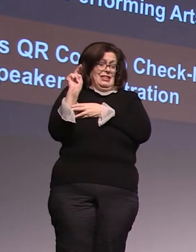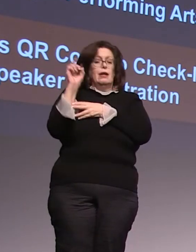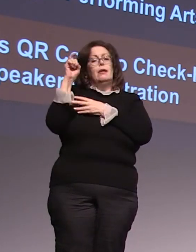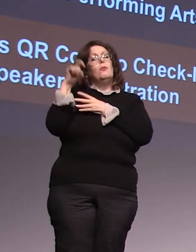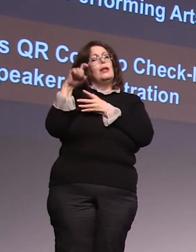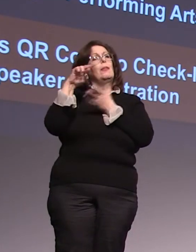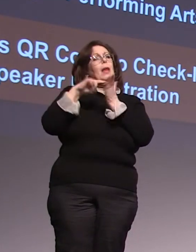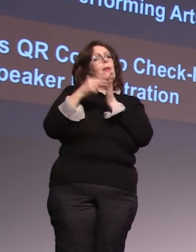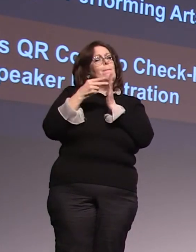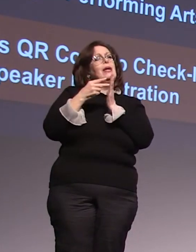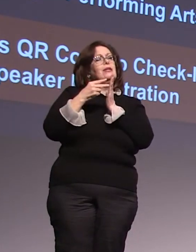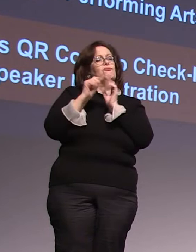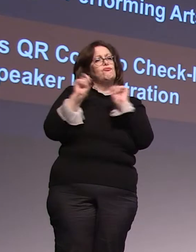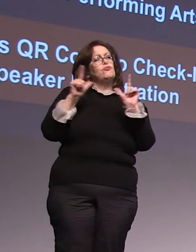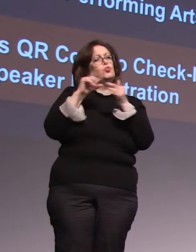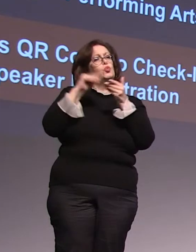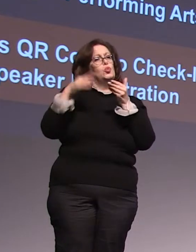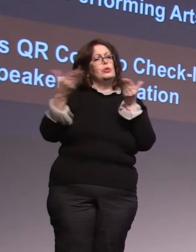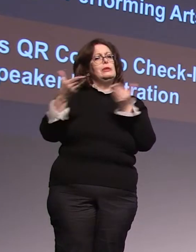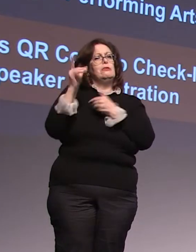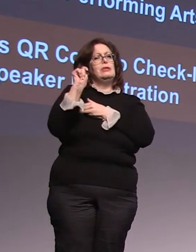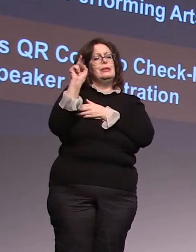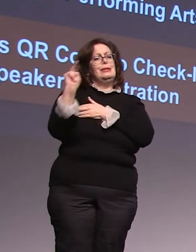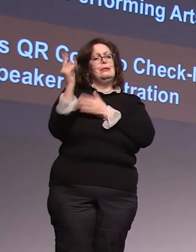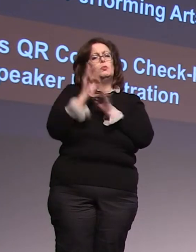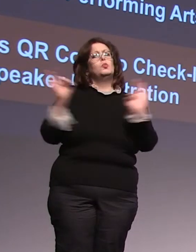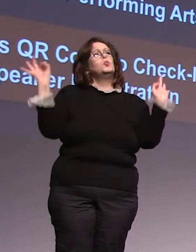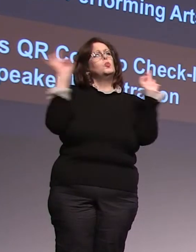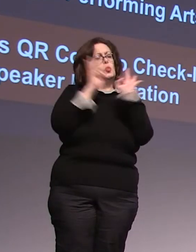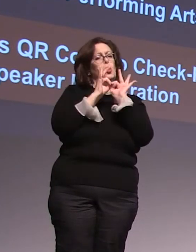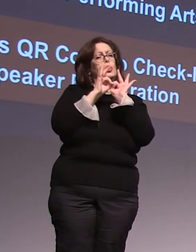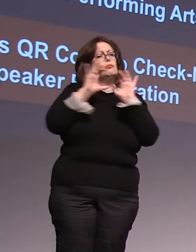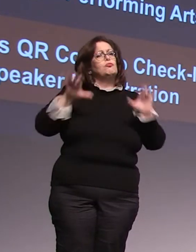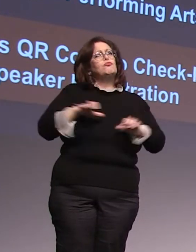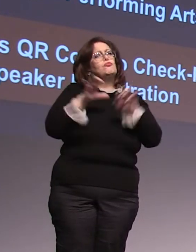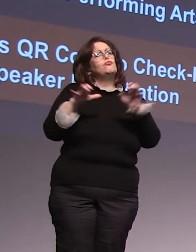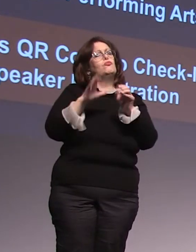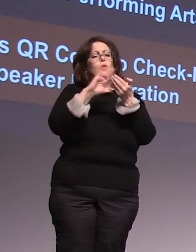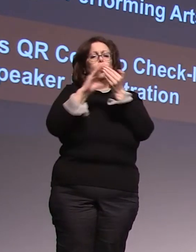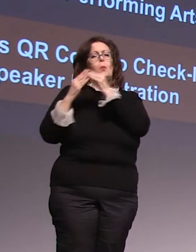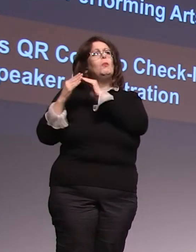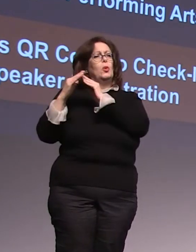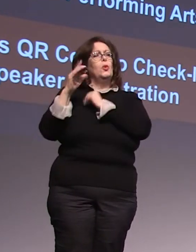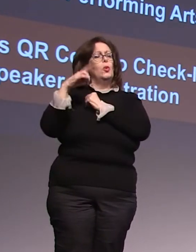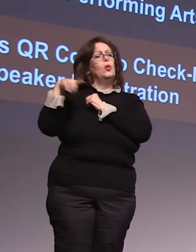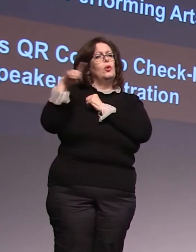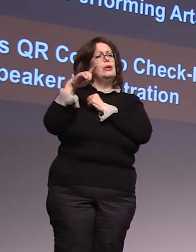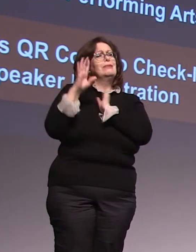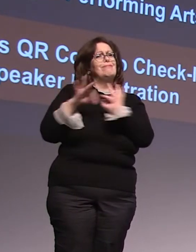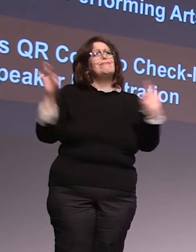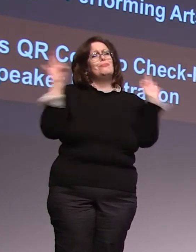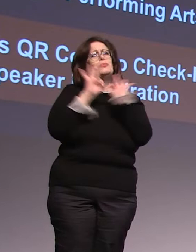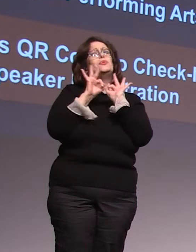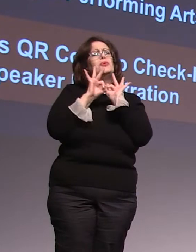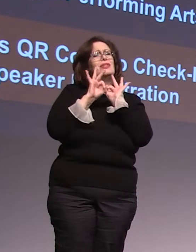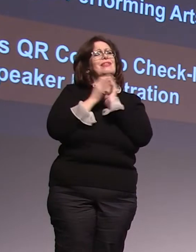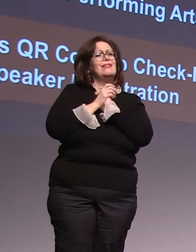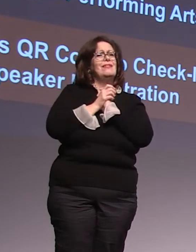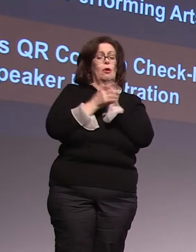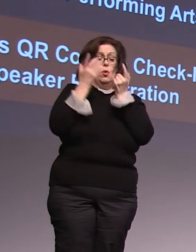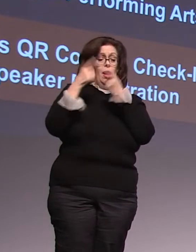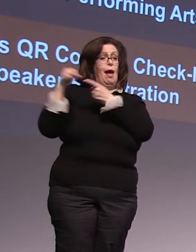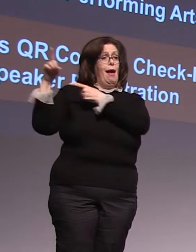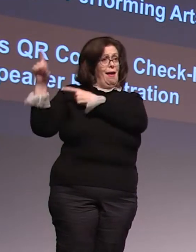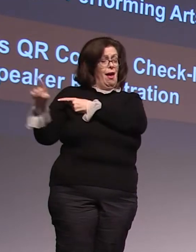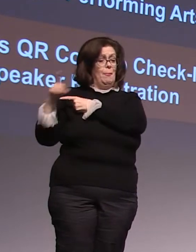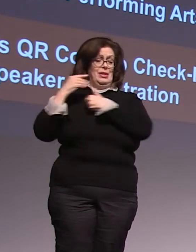students in the state of Tennessee. It is one of the most important things that we will do. The community engagement is incredibly important. And what will happen as part of